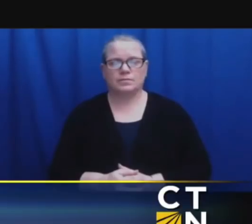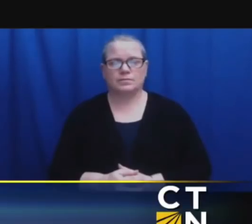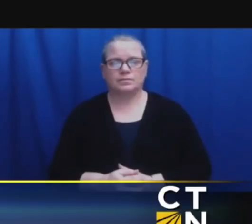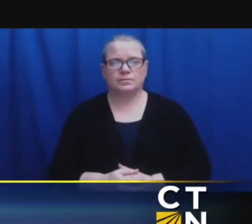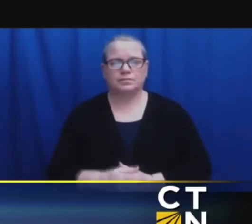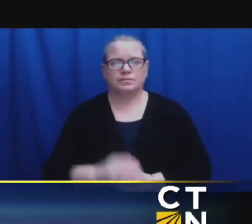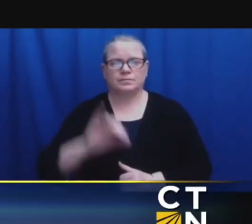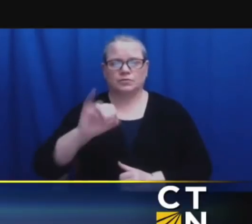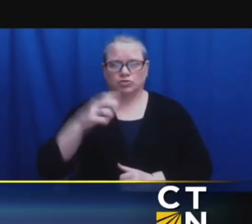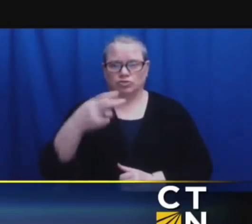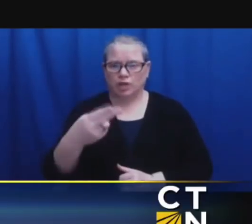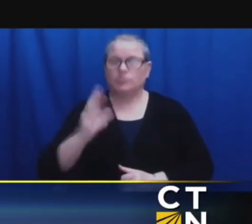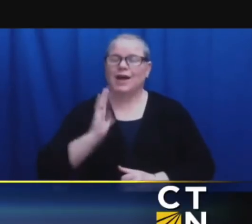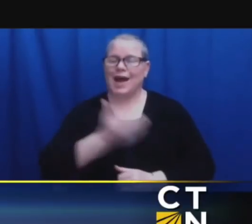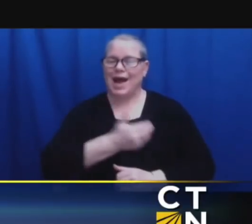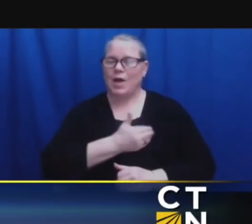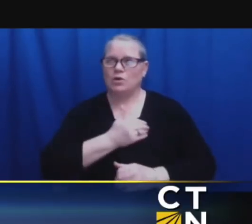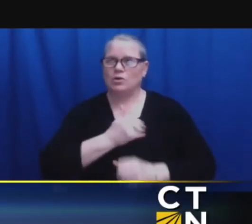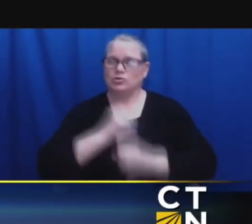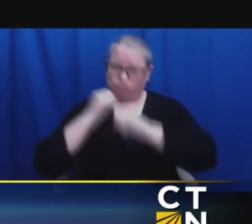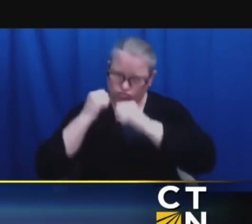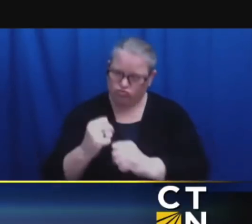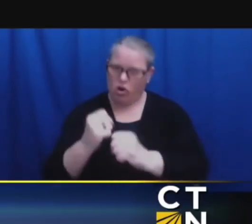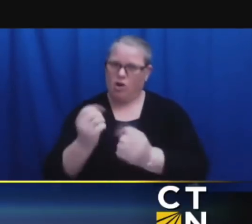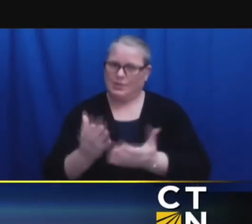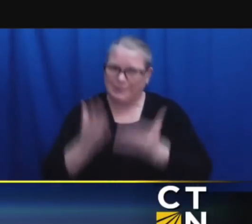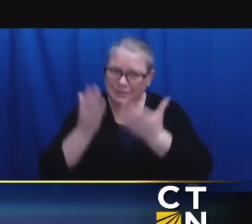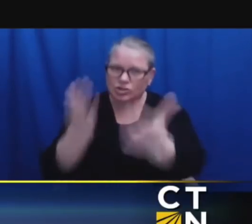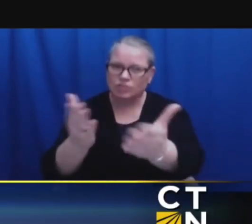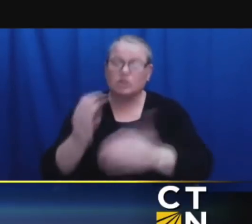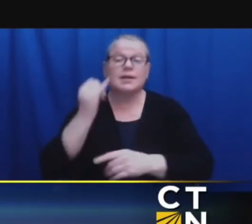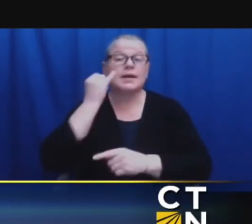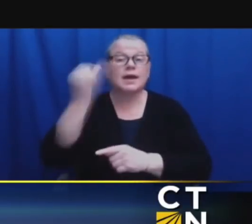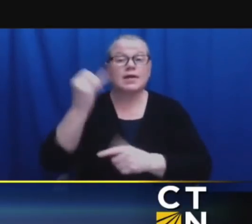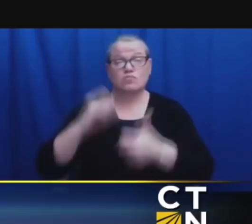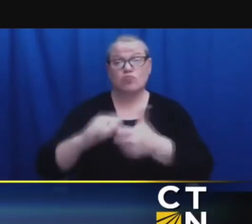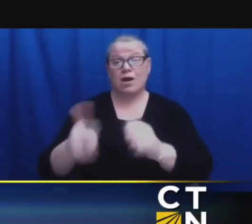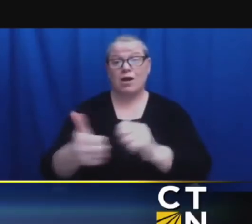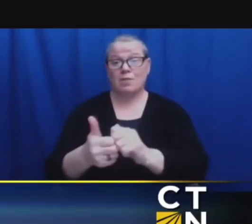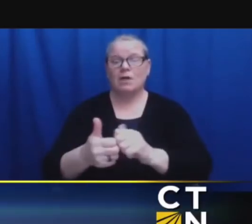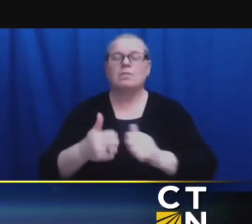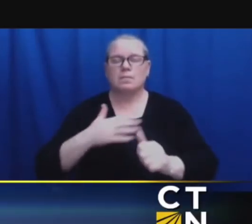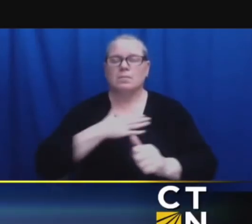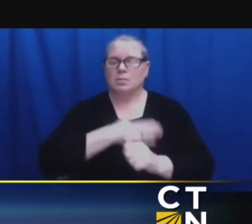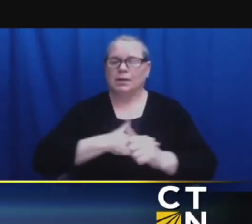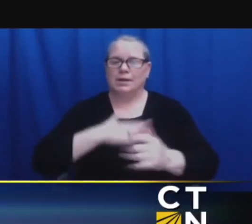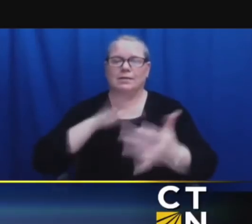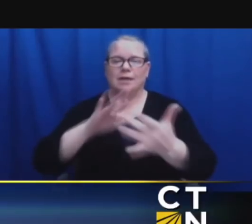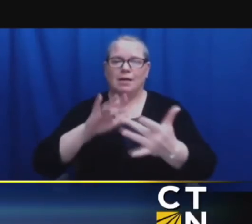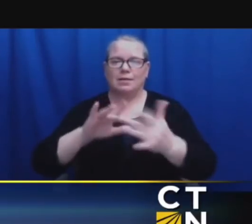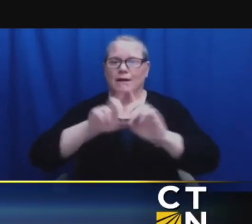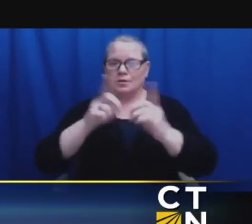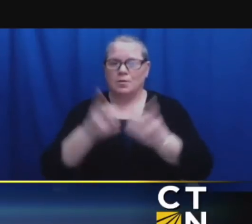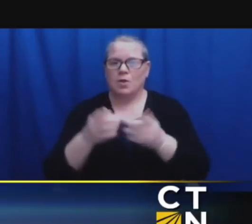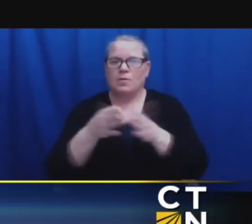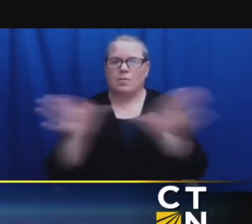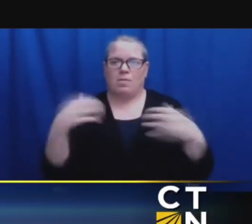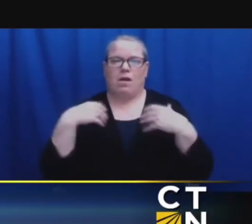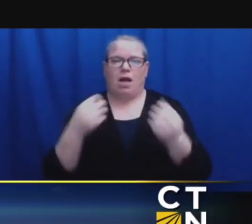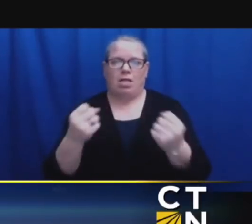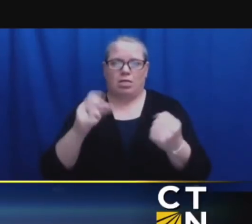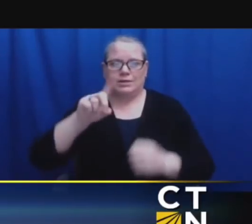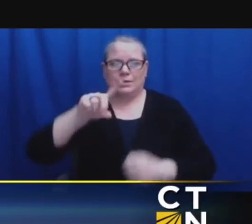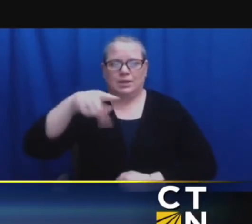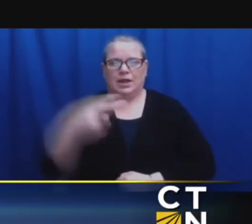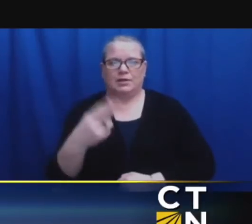It is our strong suggestion, and if anyone's having challenges with that, they should reach out to the Department of Public Health, and we'll do everything we can to help those people find